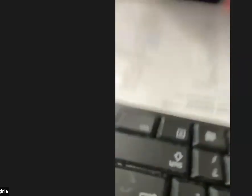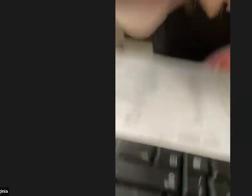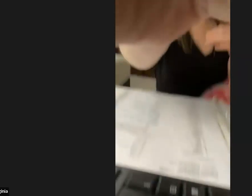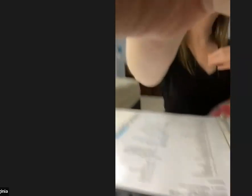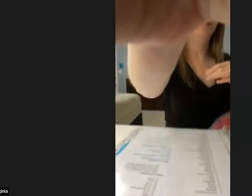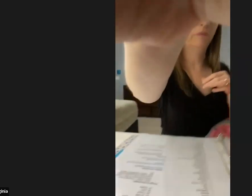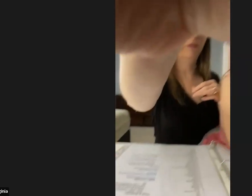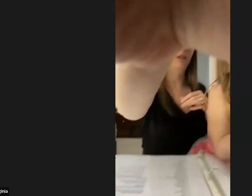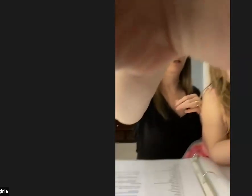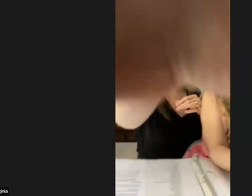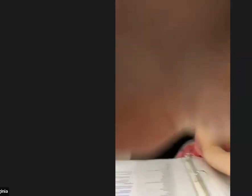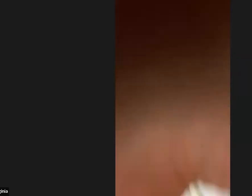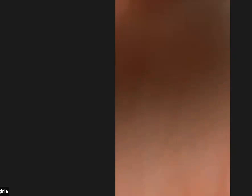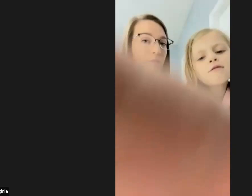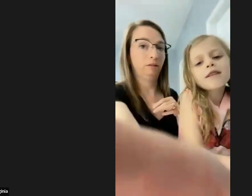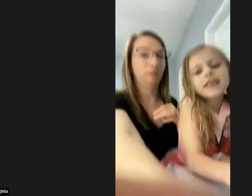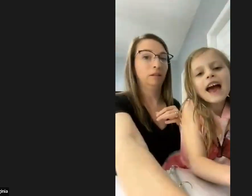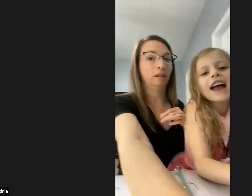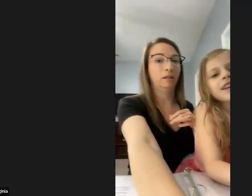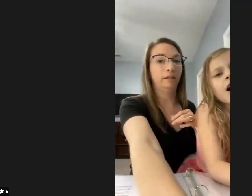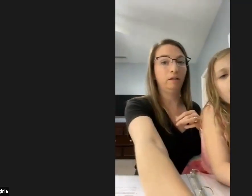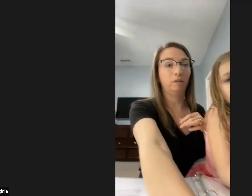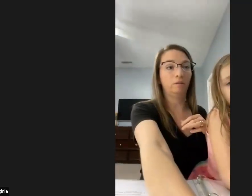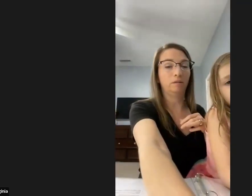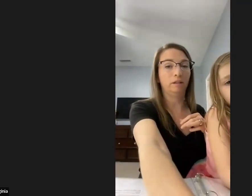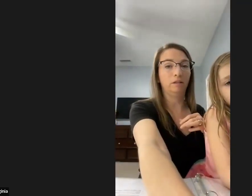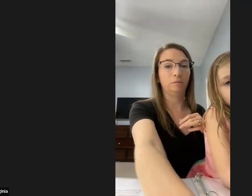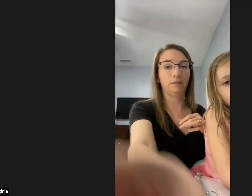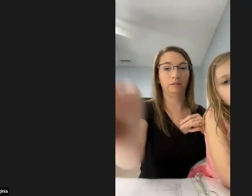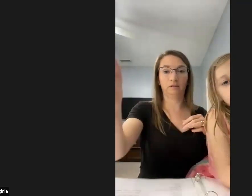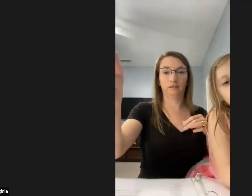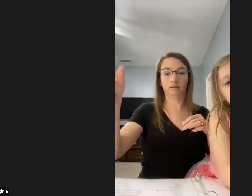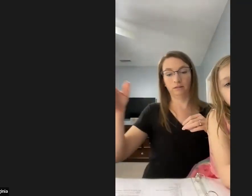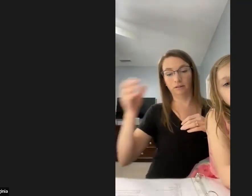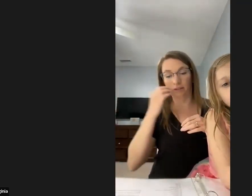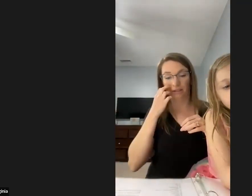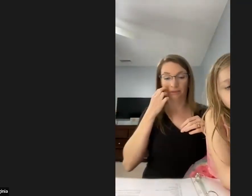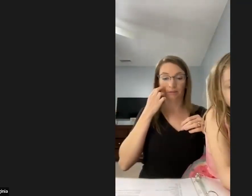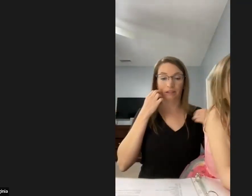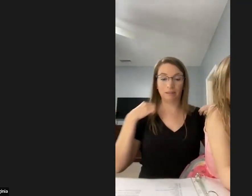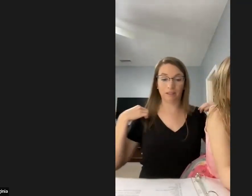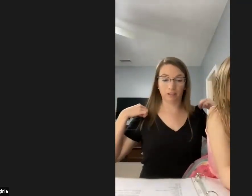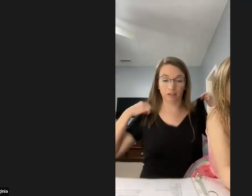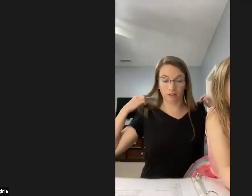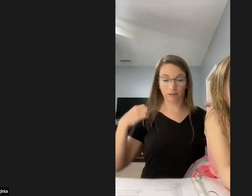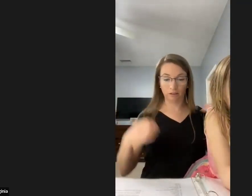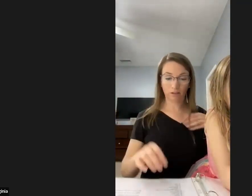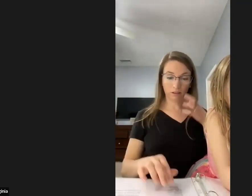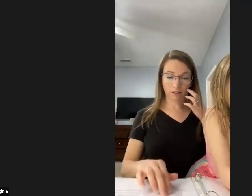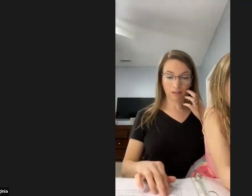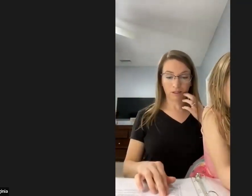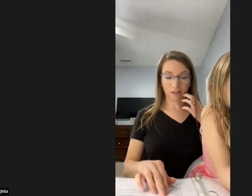Sweetie, you're making this very hard. Oh, you're not supposed to be coming in here.